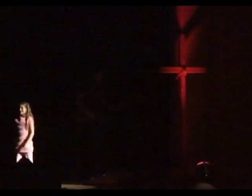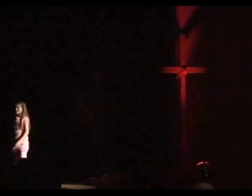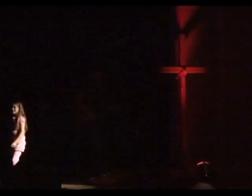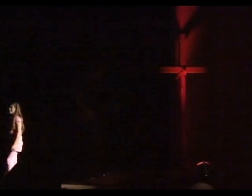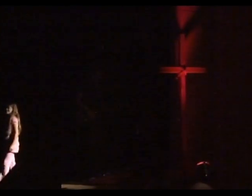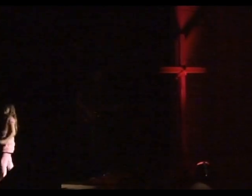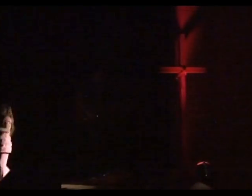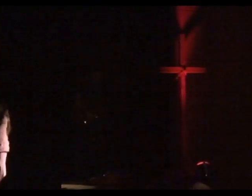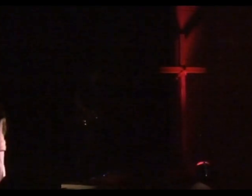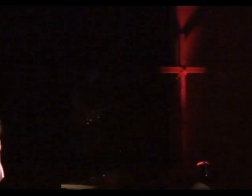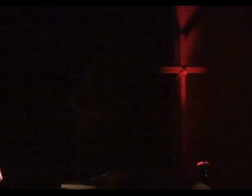Thank you.